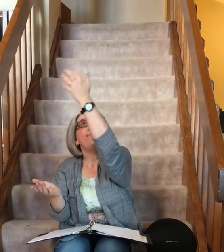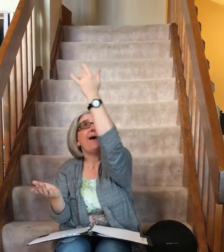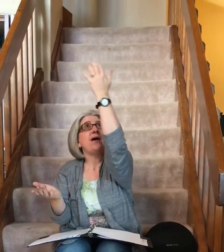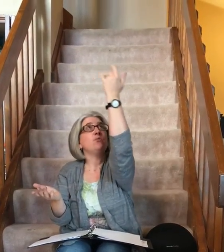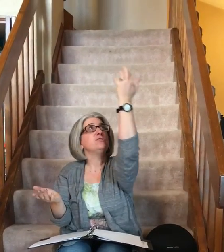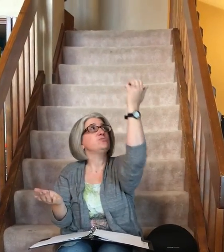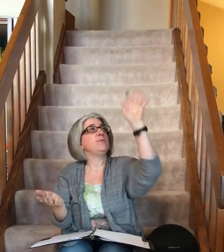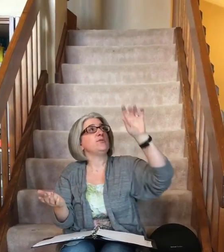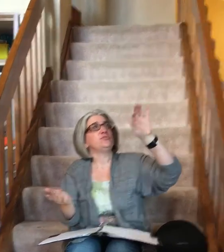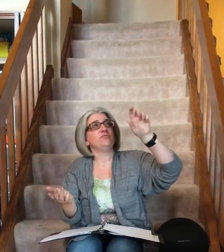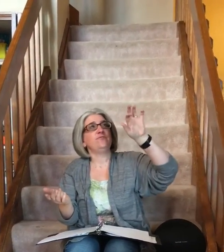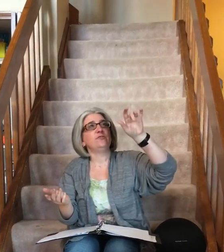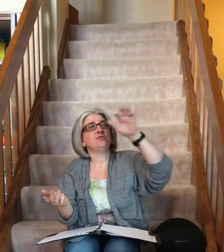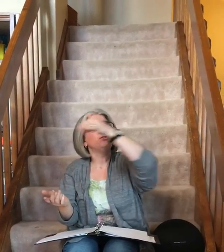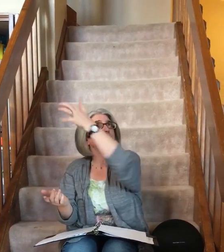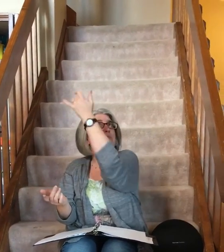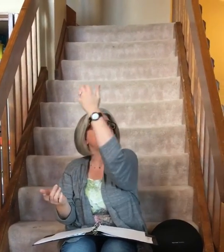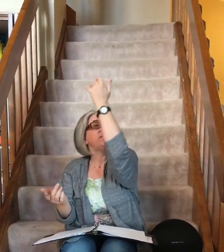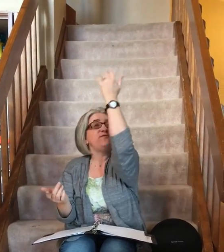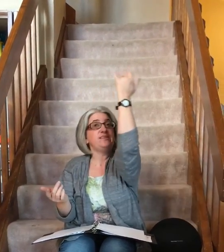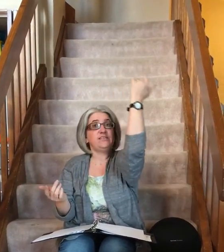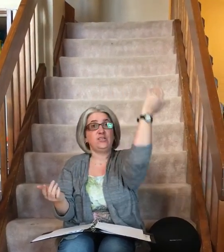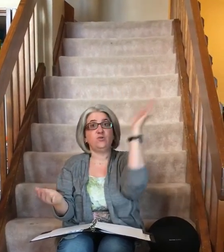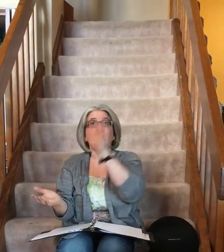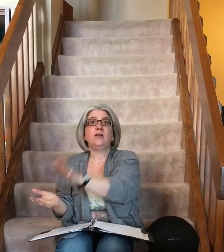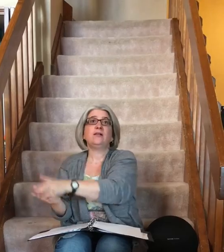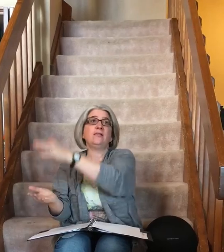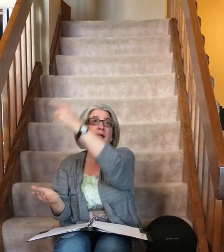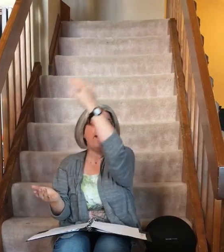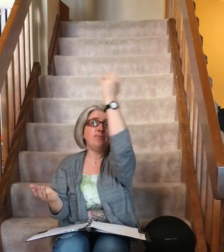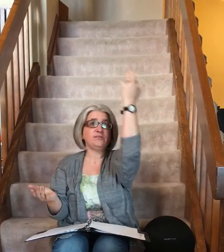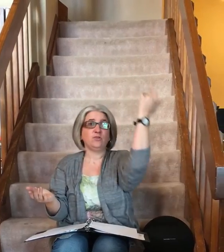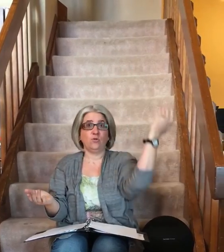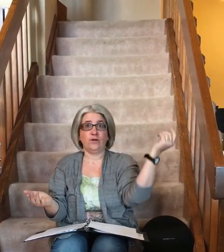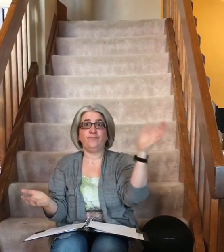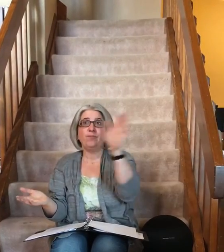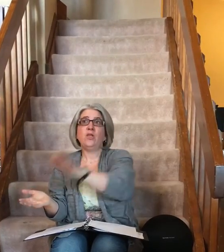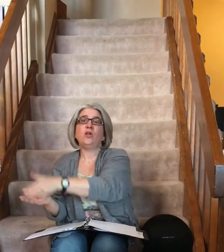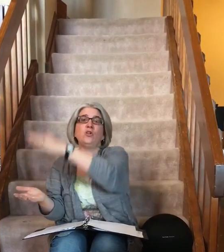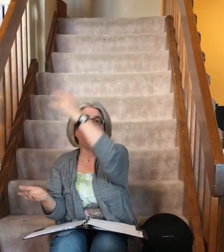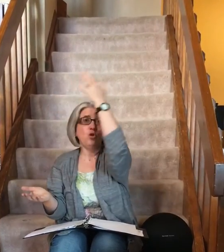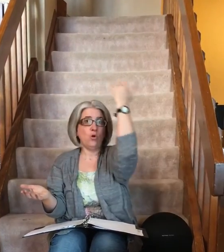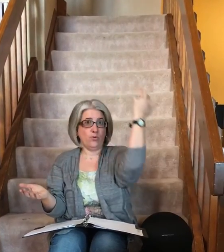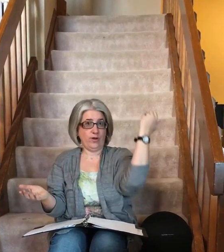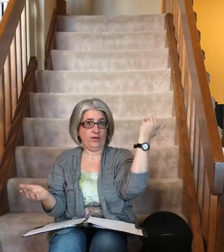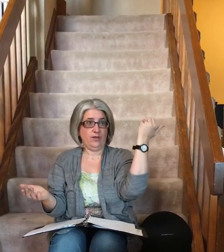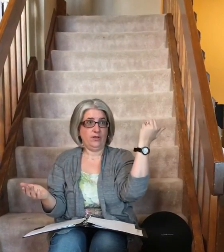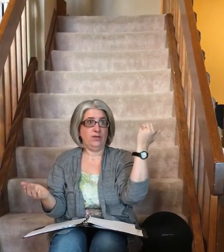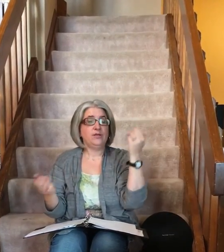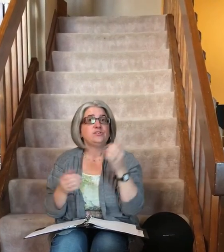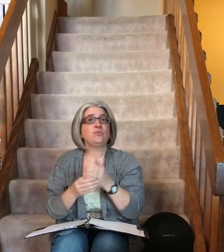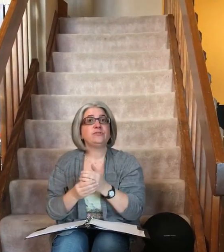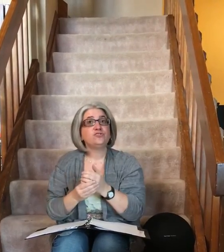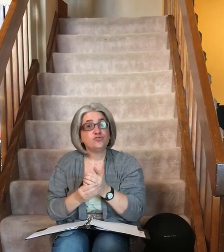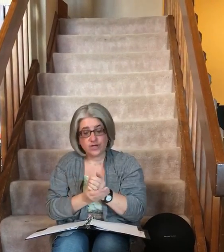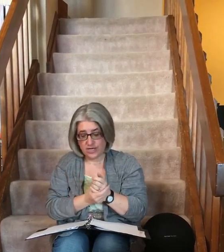backwards rainbow. So your fingers are doing this facing you. Clap is glory. Glory. So what's tricky